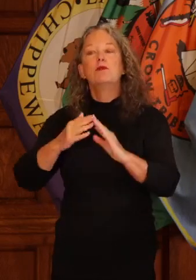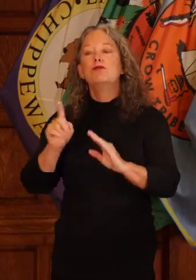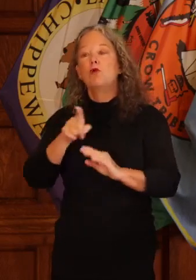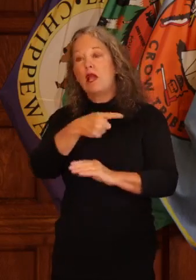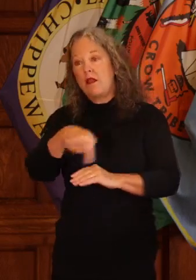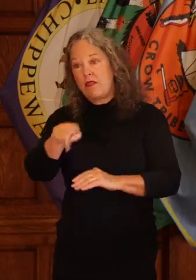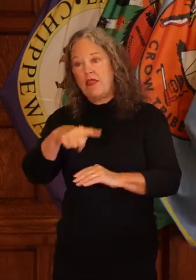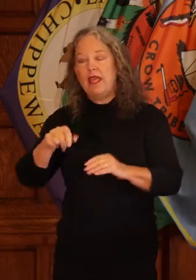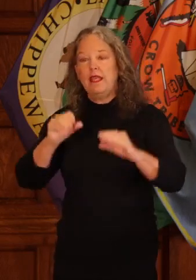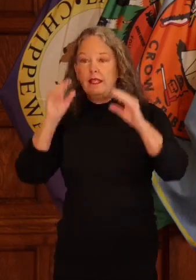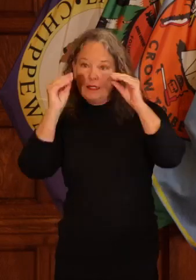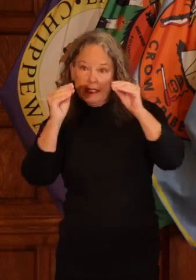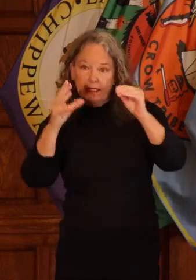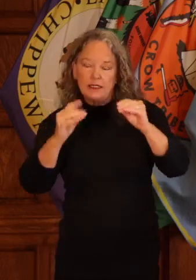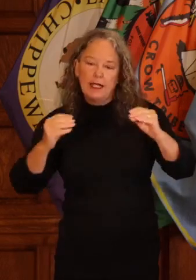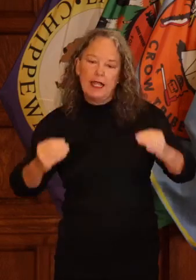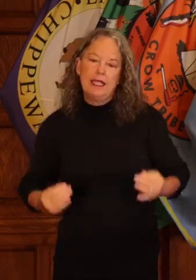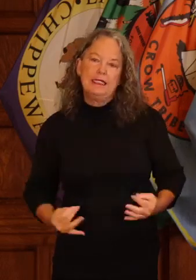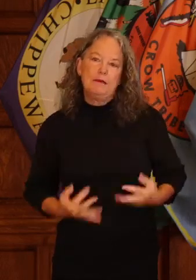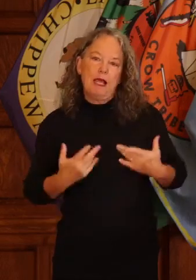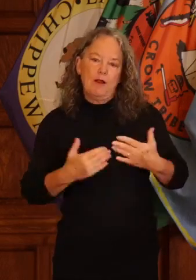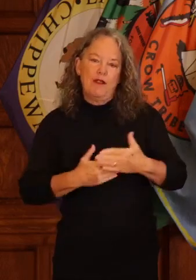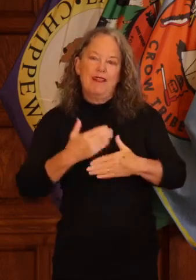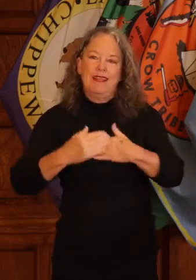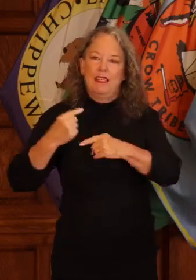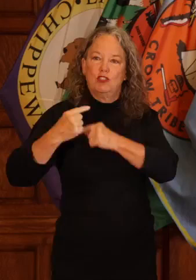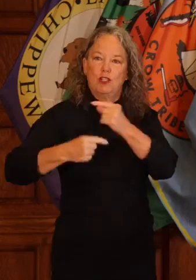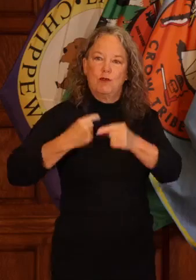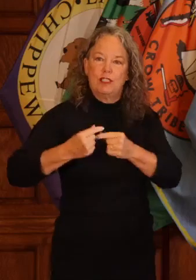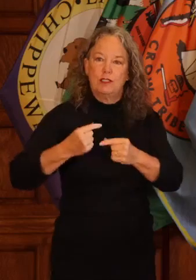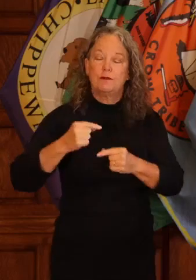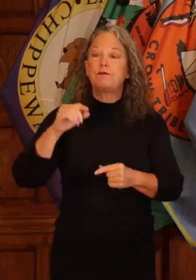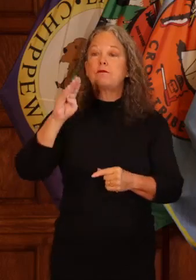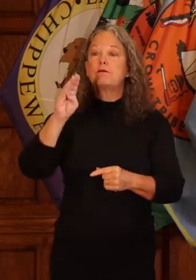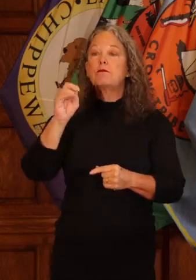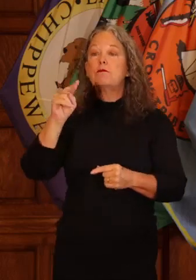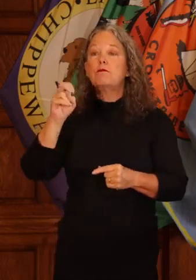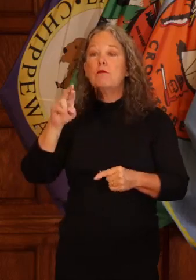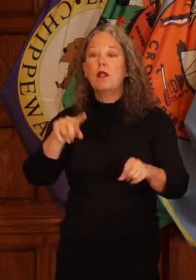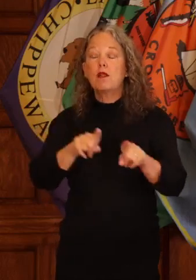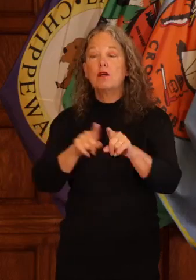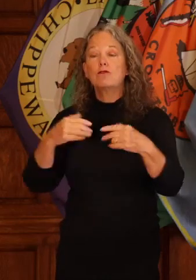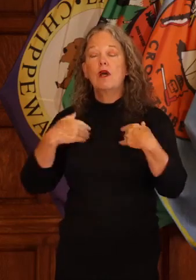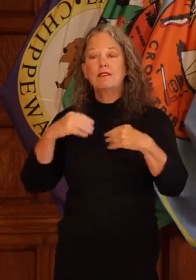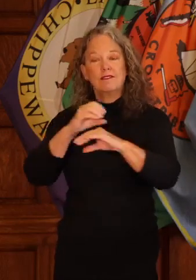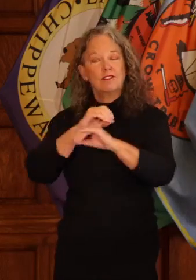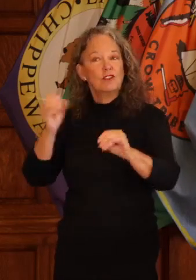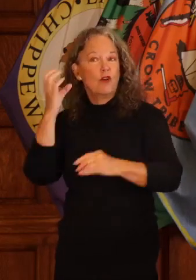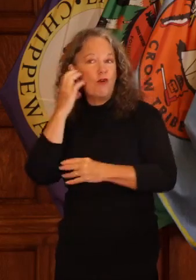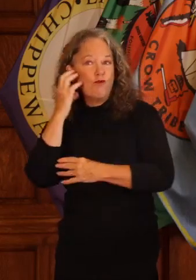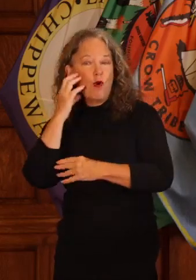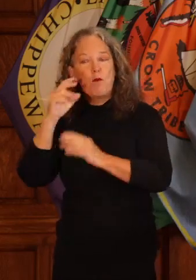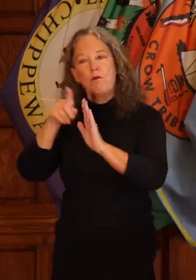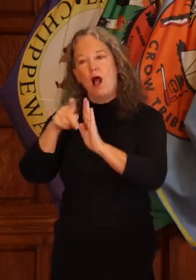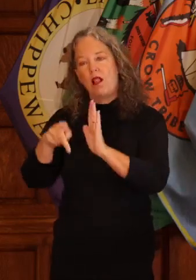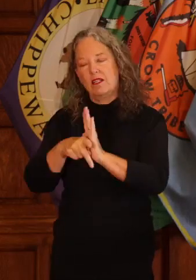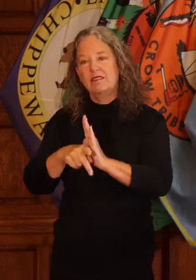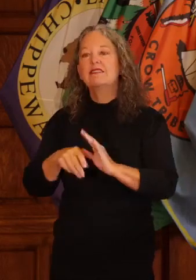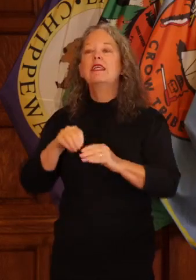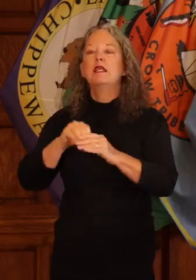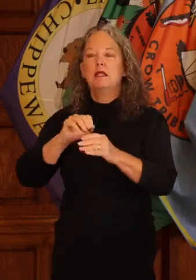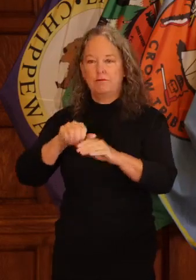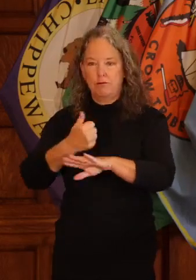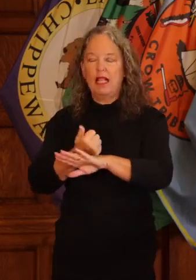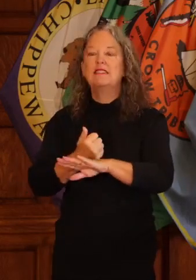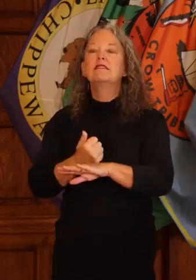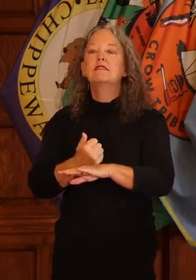and inspire the next generation. Bonner also has a cell phone-free school policy in place.